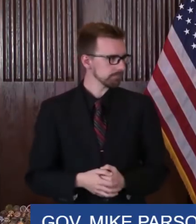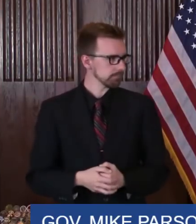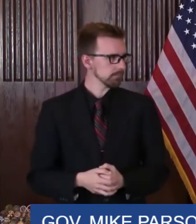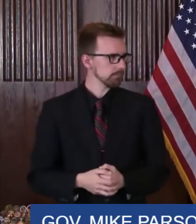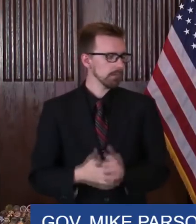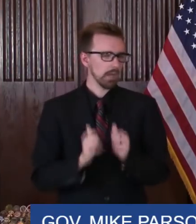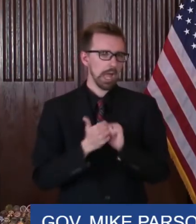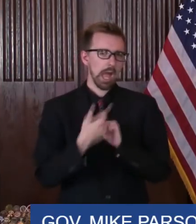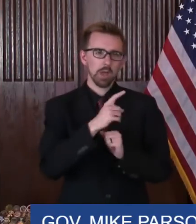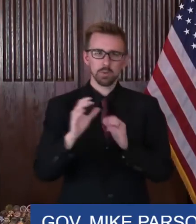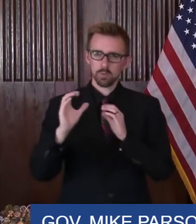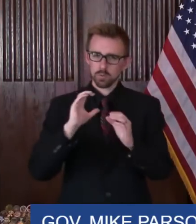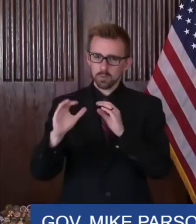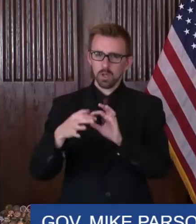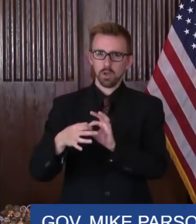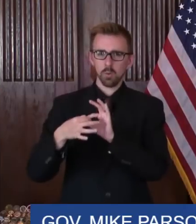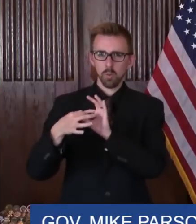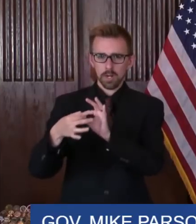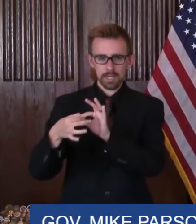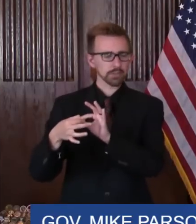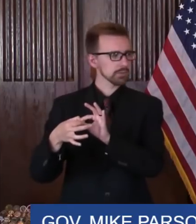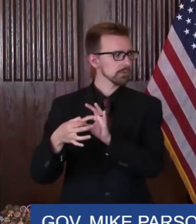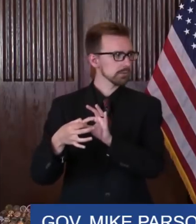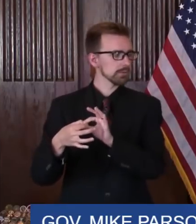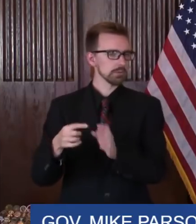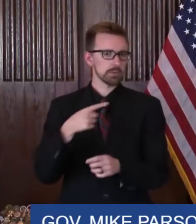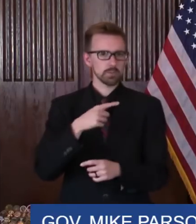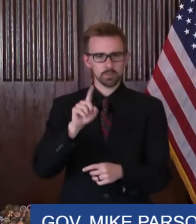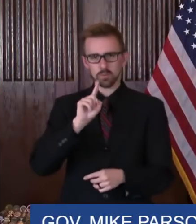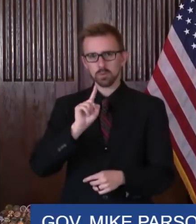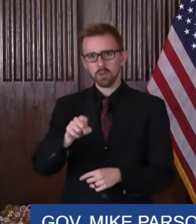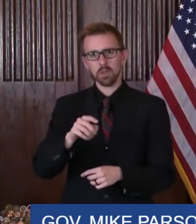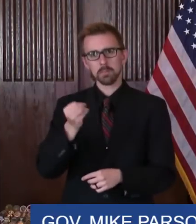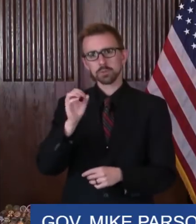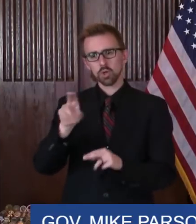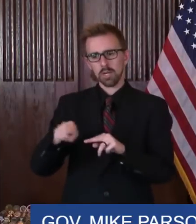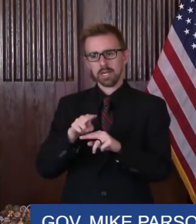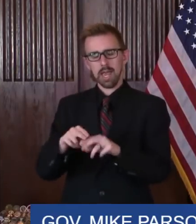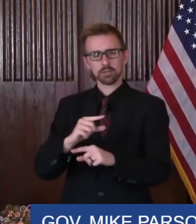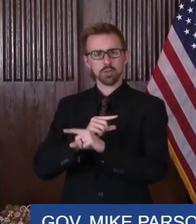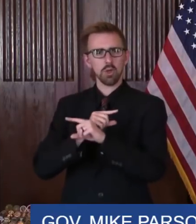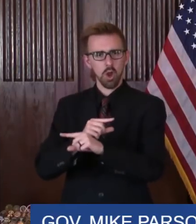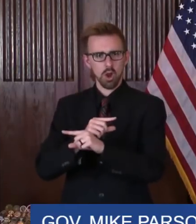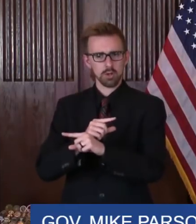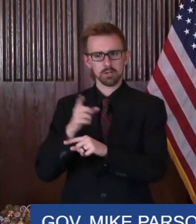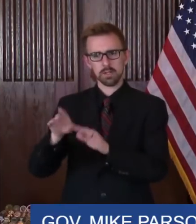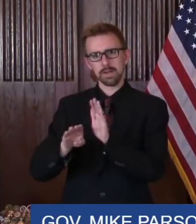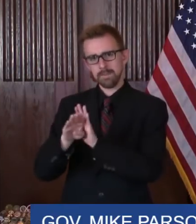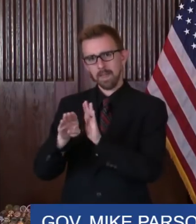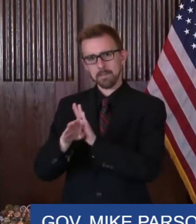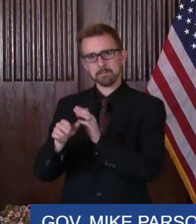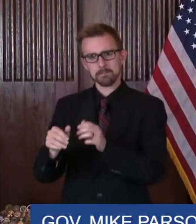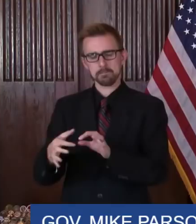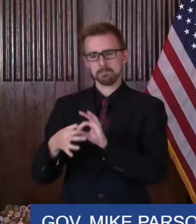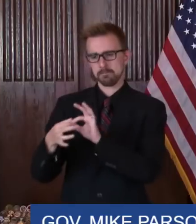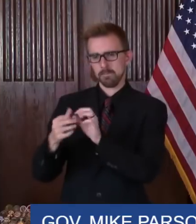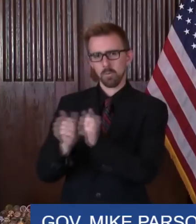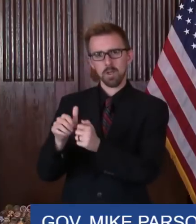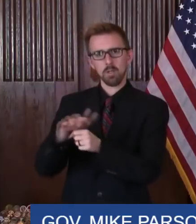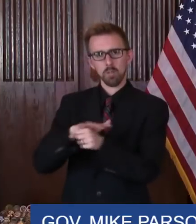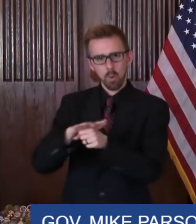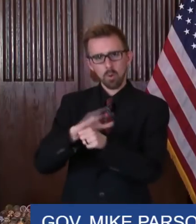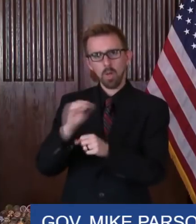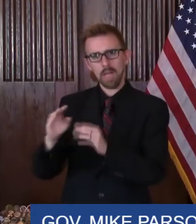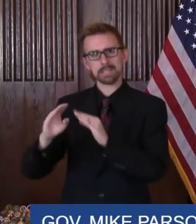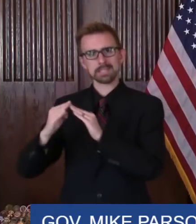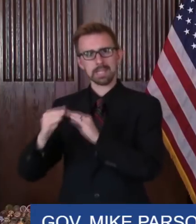lines of communication and coordination under which you are directing the Missouri National Guard to develop and maintain with local county and city